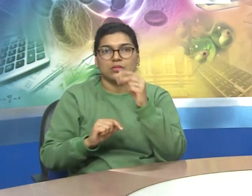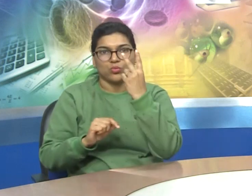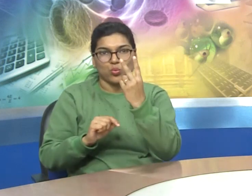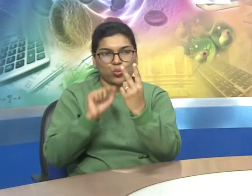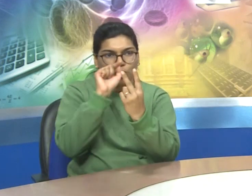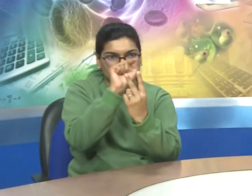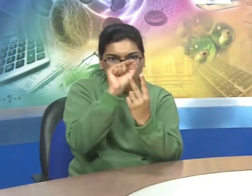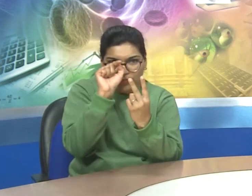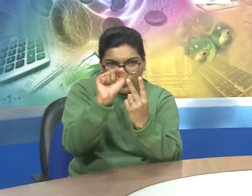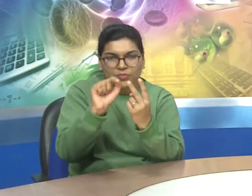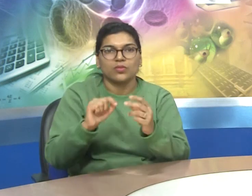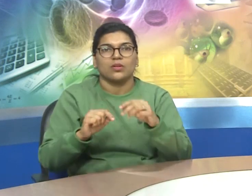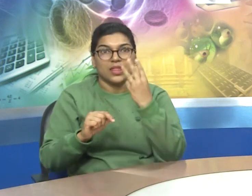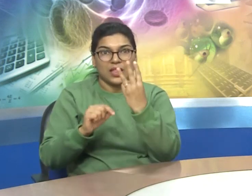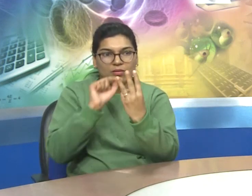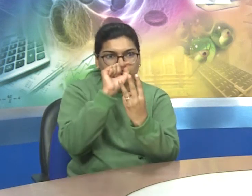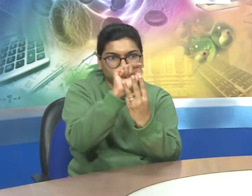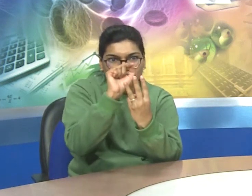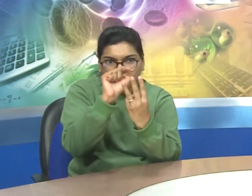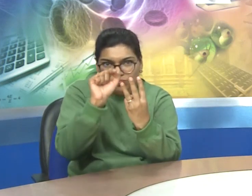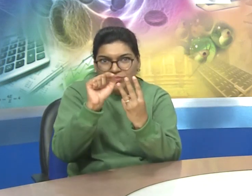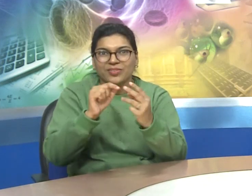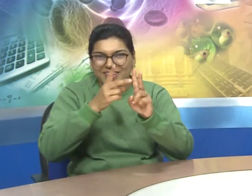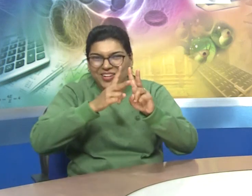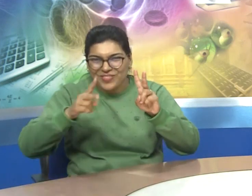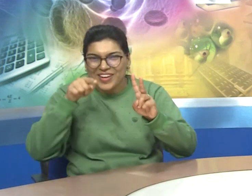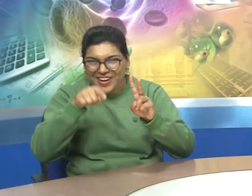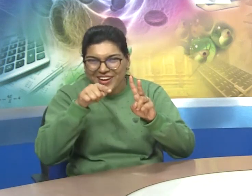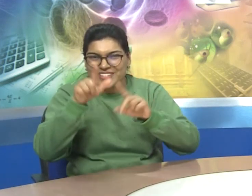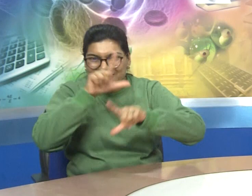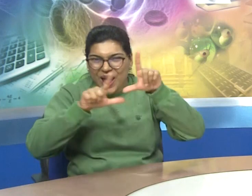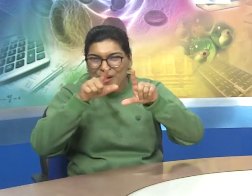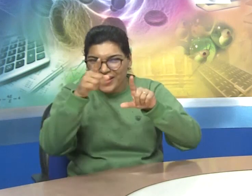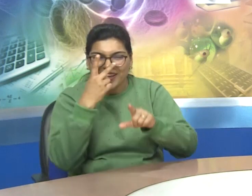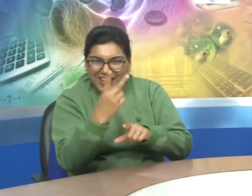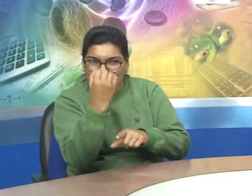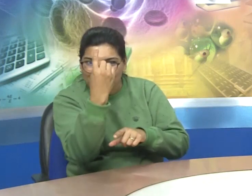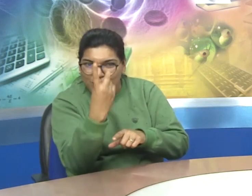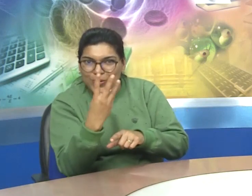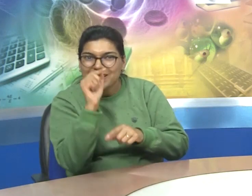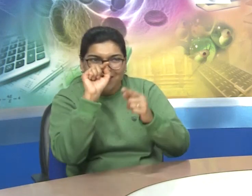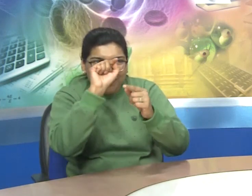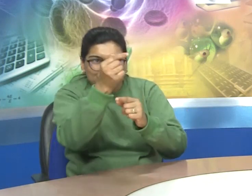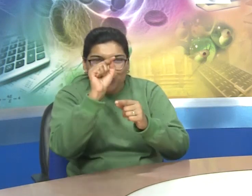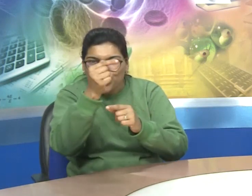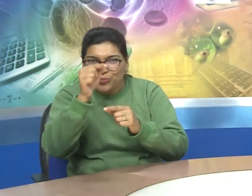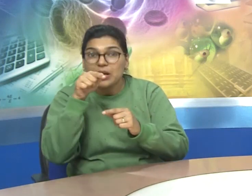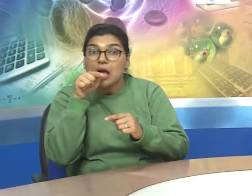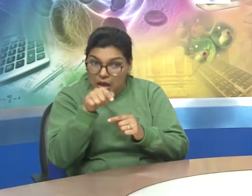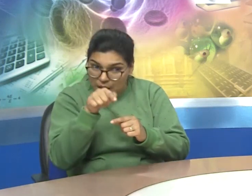And the second is Roman letters. In this, both type of letters comes,